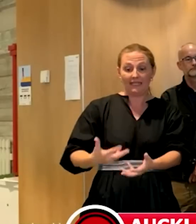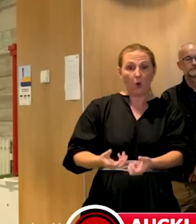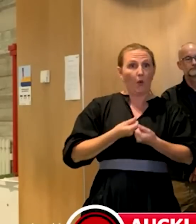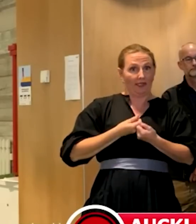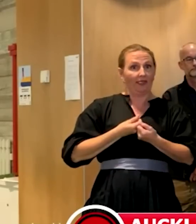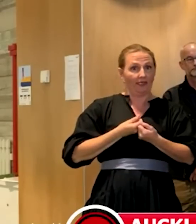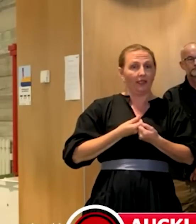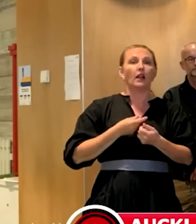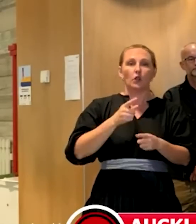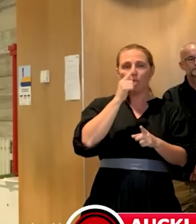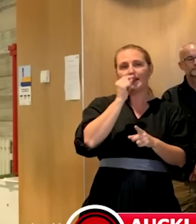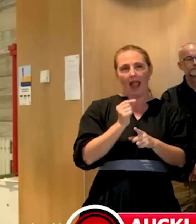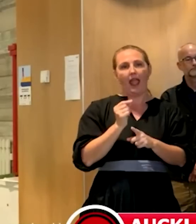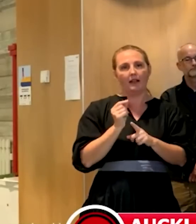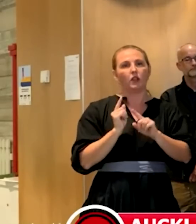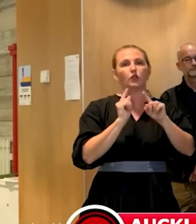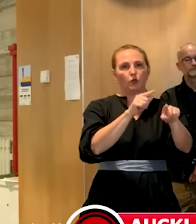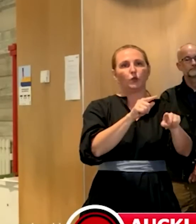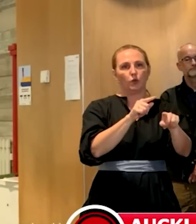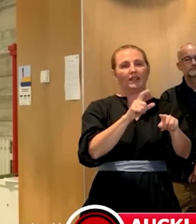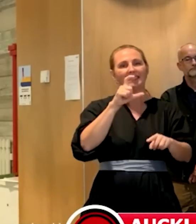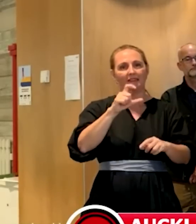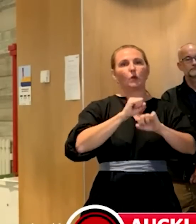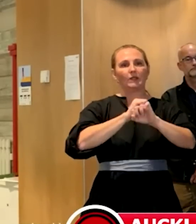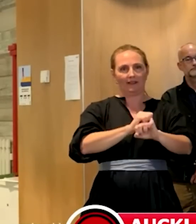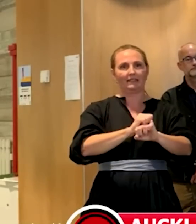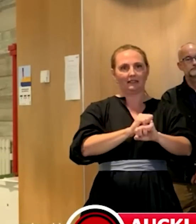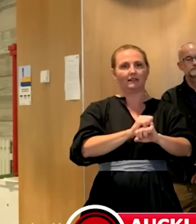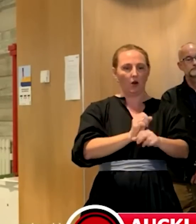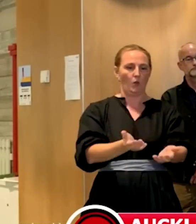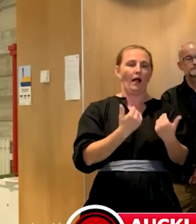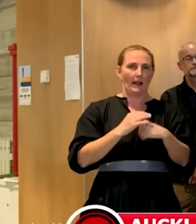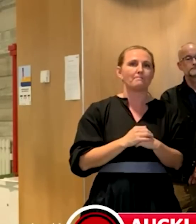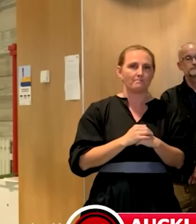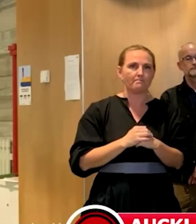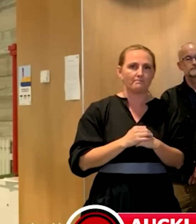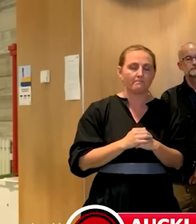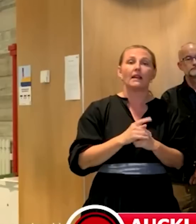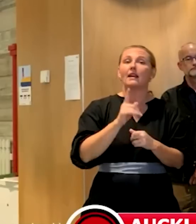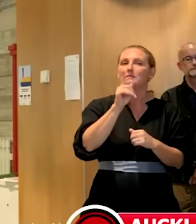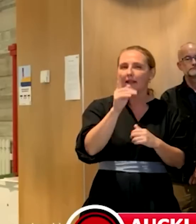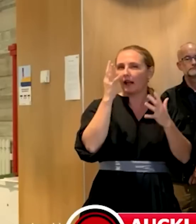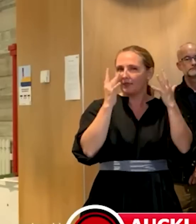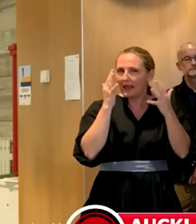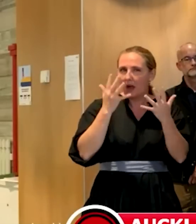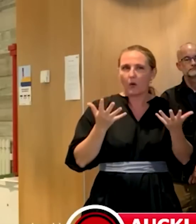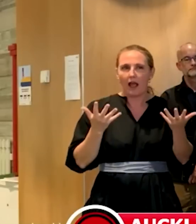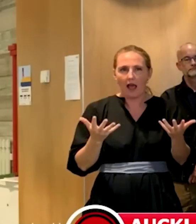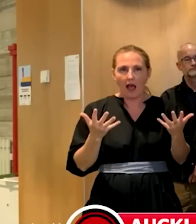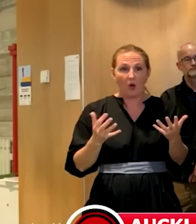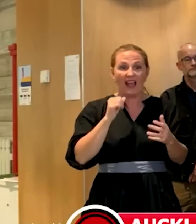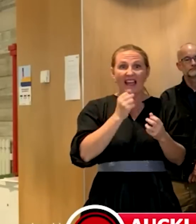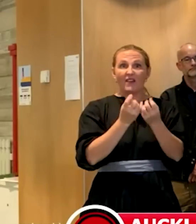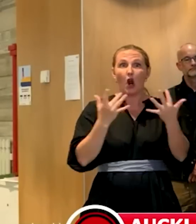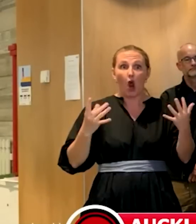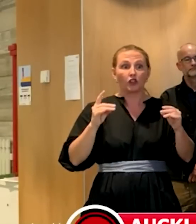with you, then you can do that. You can take that with you to the Civil Defence Centre. But there's just a couple of things you really need to think about. Lots of different